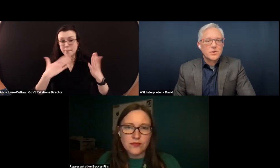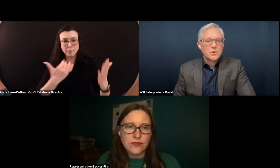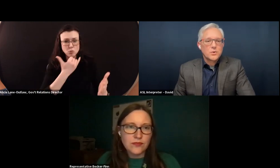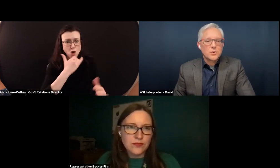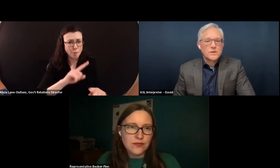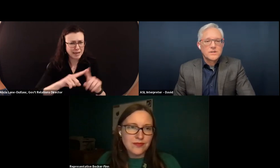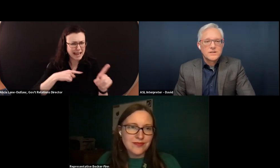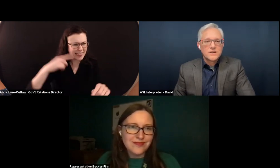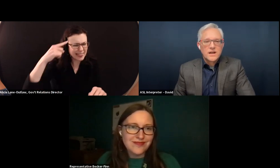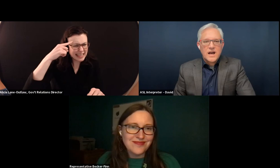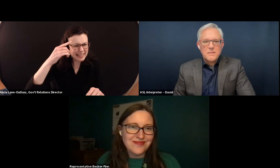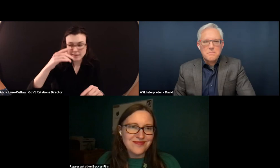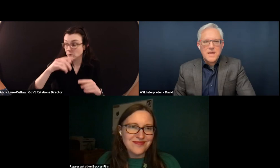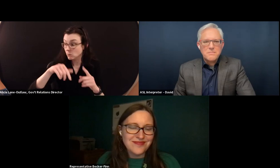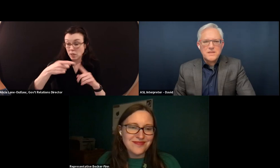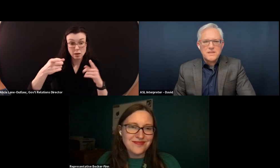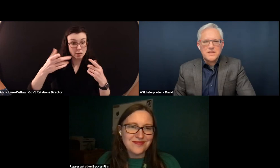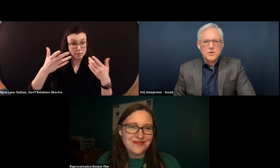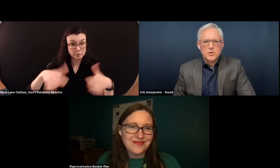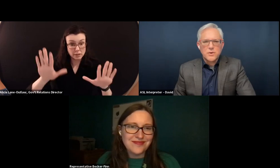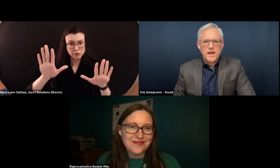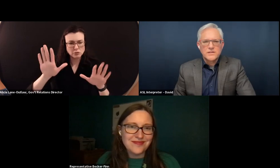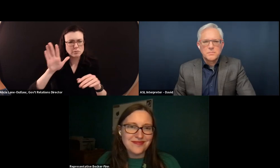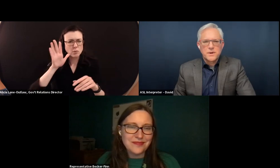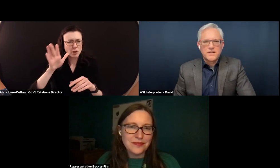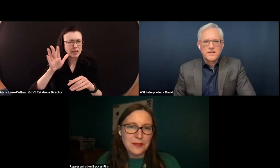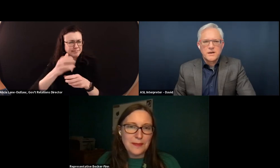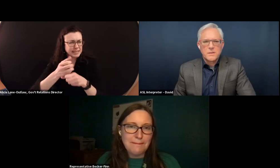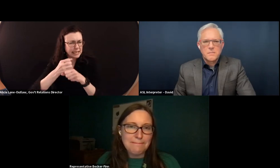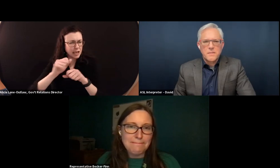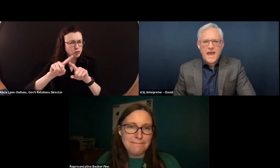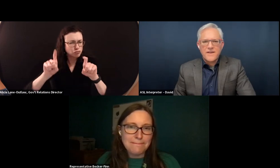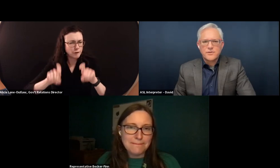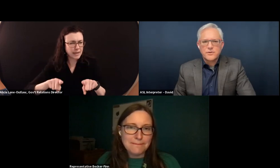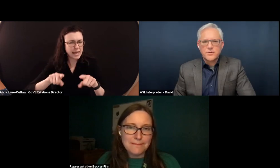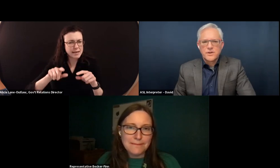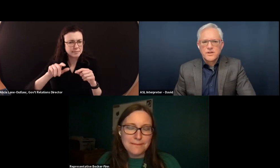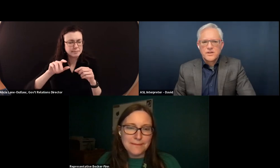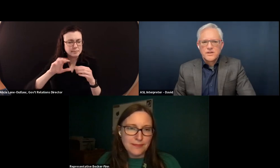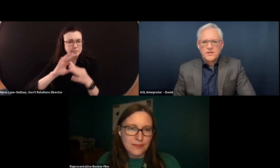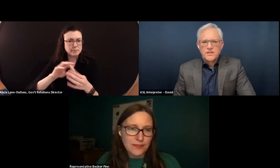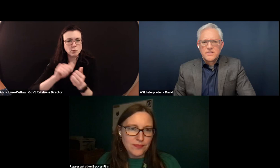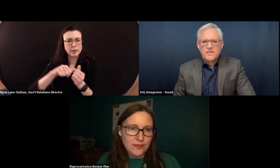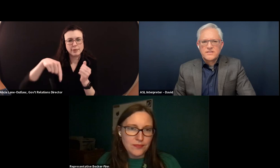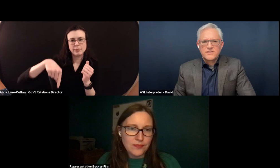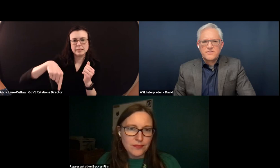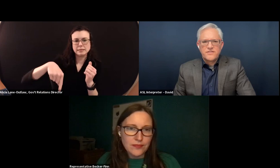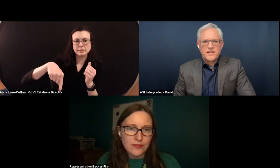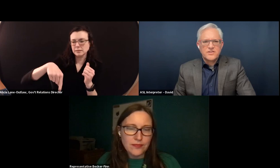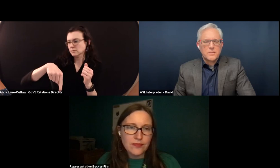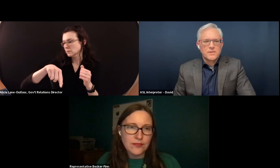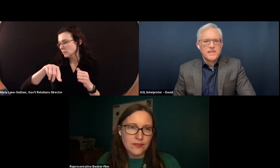And so I may be incorrect, but after this